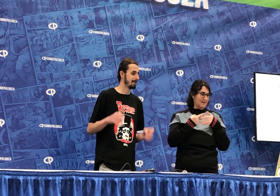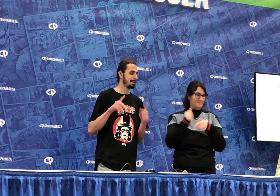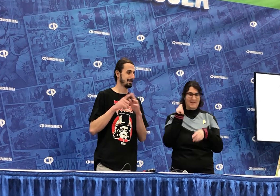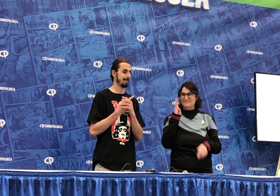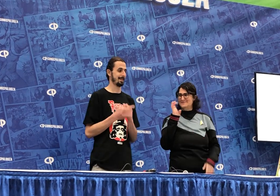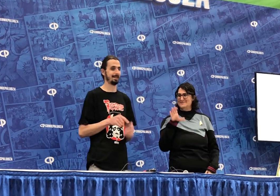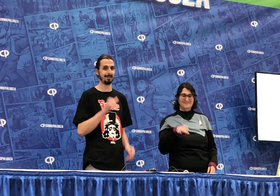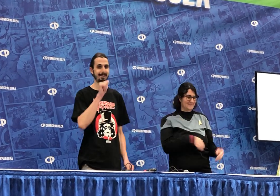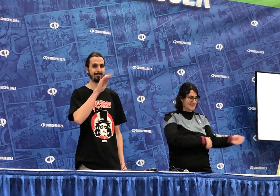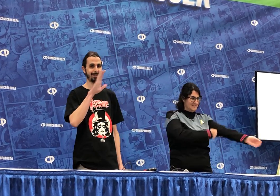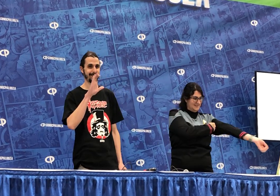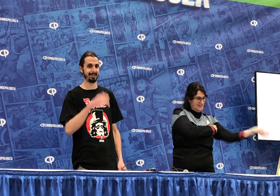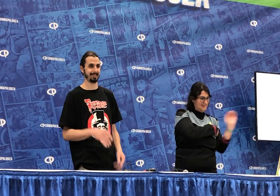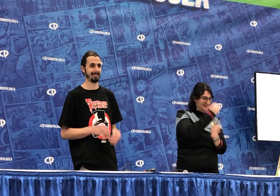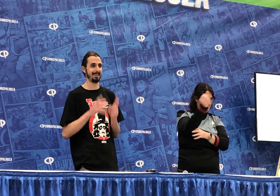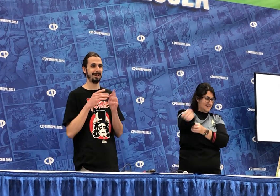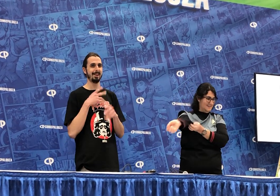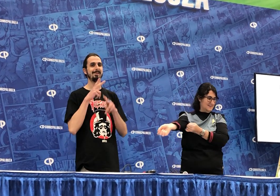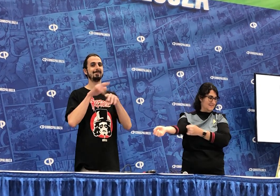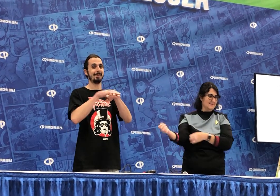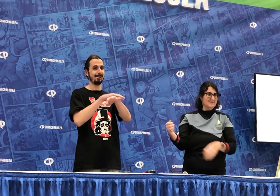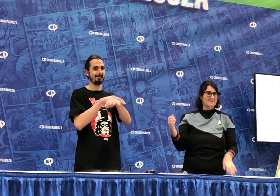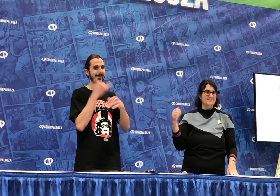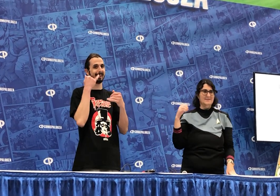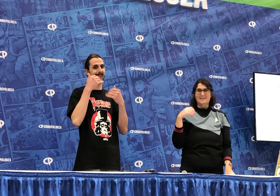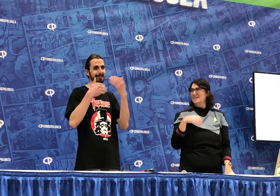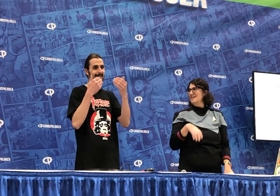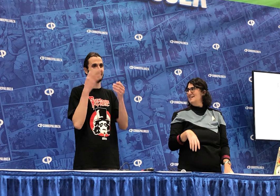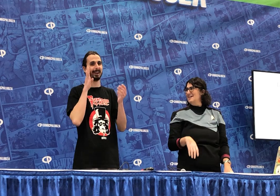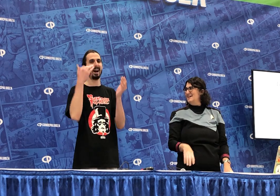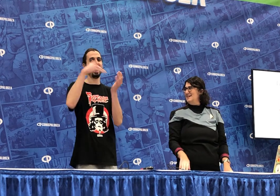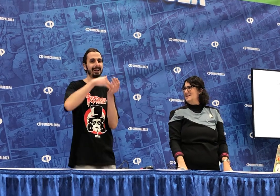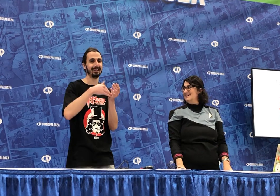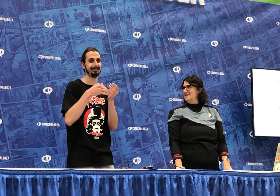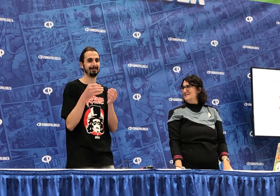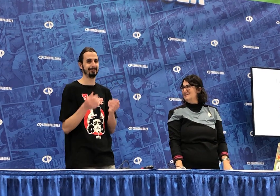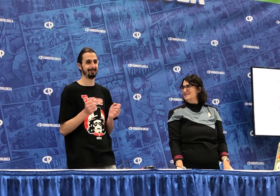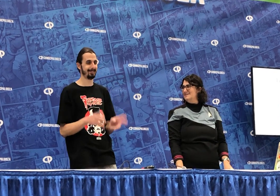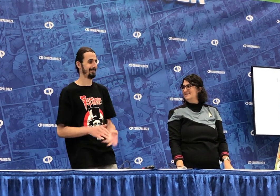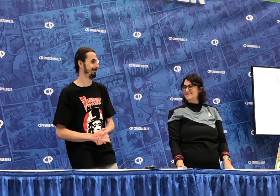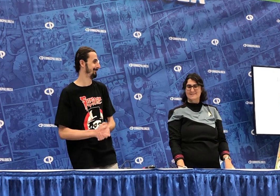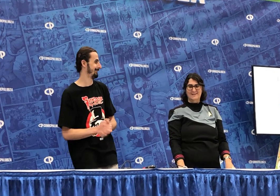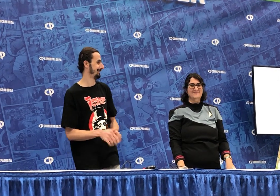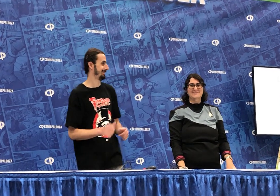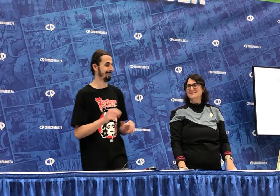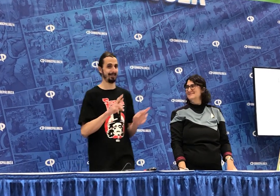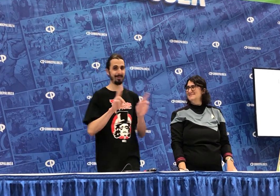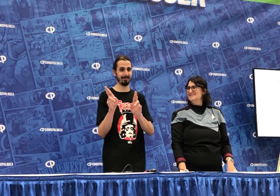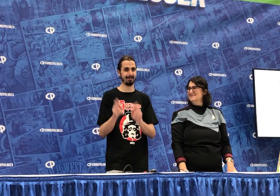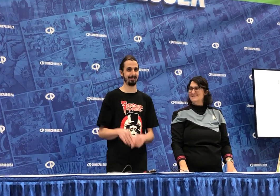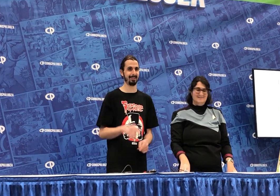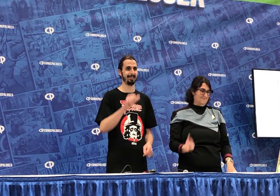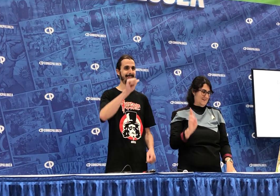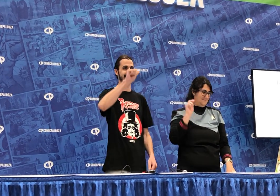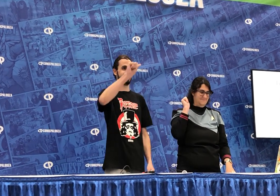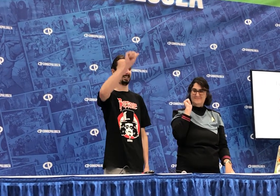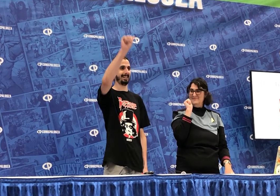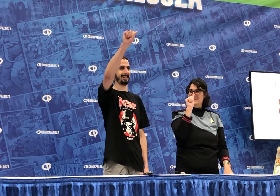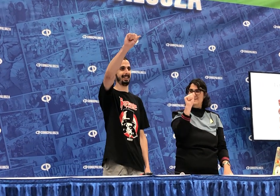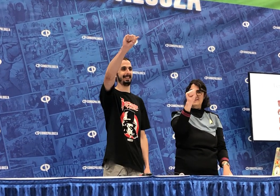Let's get started with the alphabet. All right, we're gonna do it very slowly for you. We'll do it again, all right? Are you ready? This is